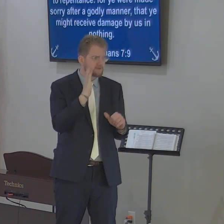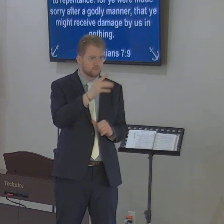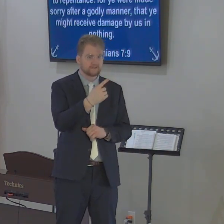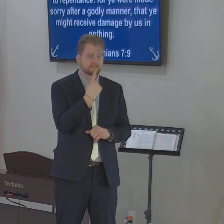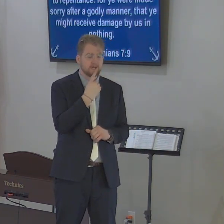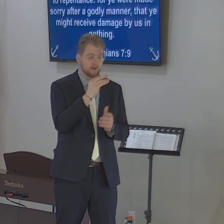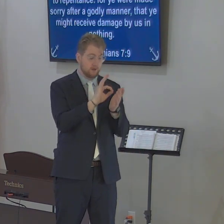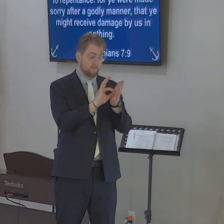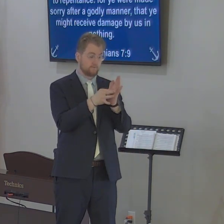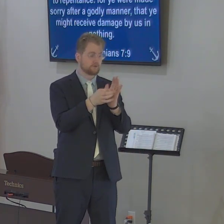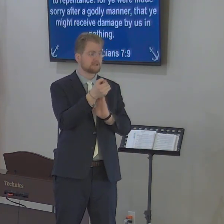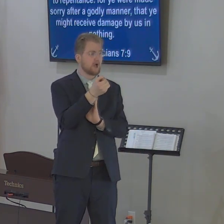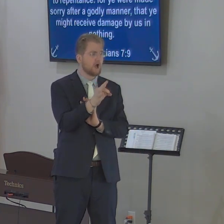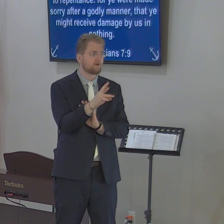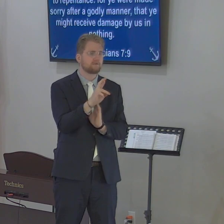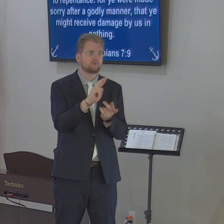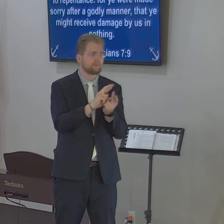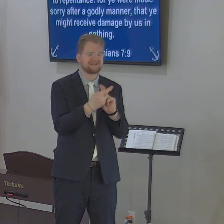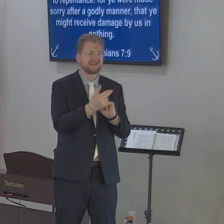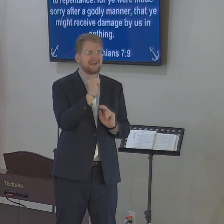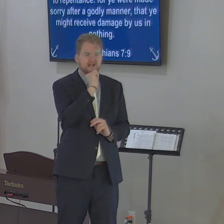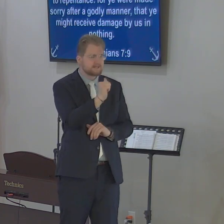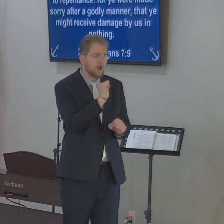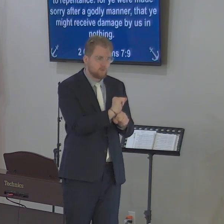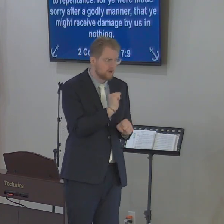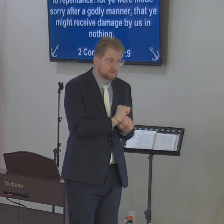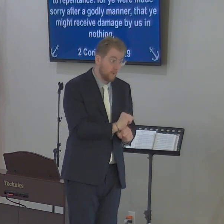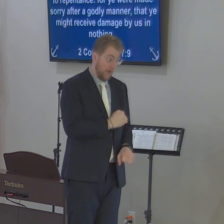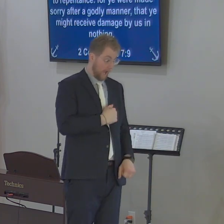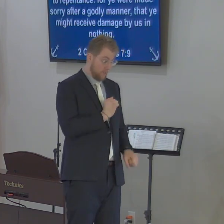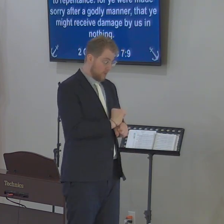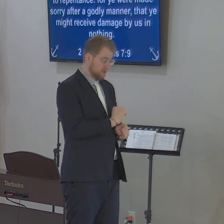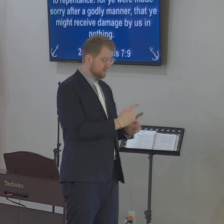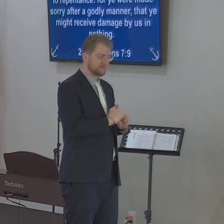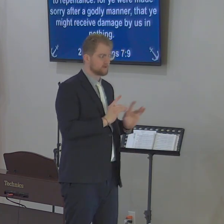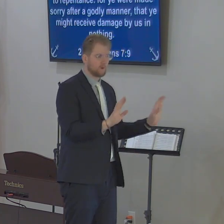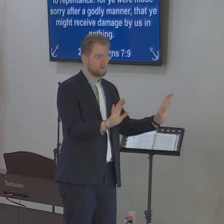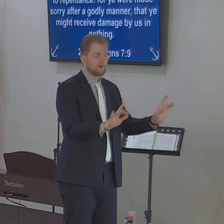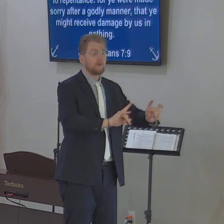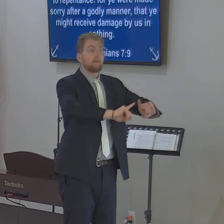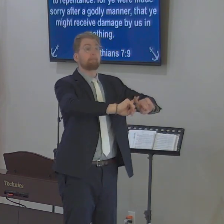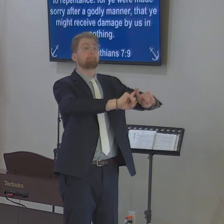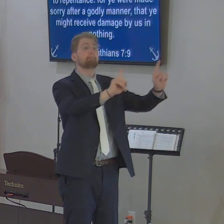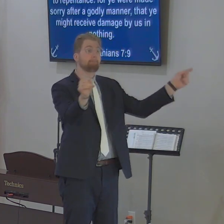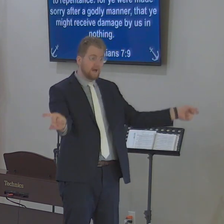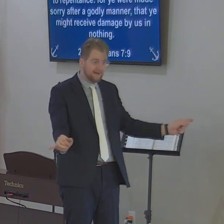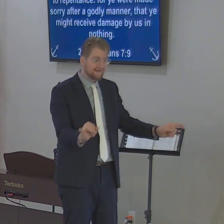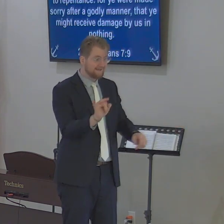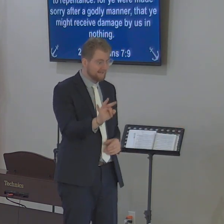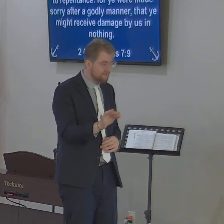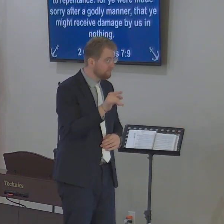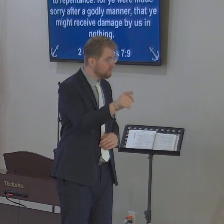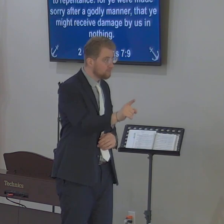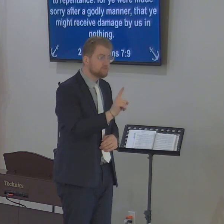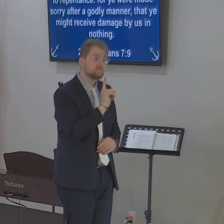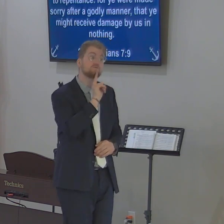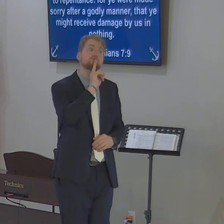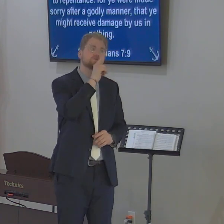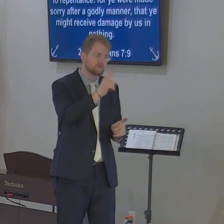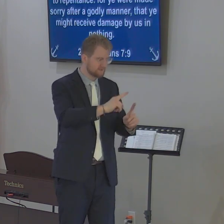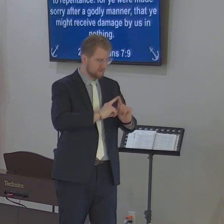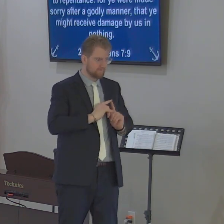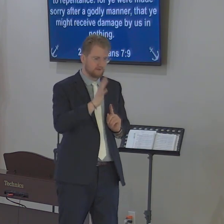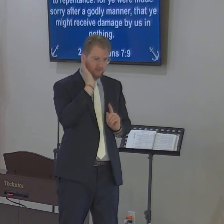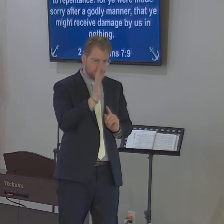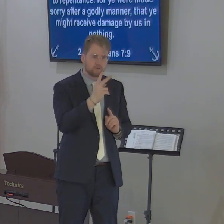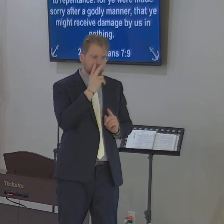thing. John's just saying, you give evidence that you believe in Jesus Christ. And before we accuse John the Baptist of anything, we probably do the exact same